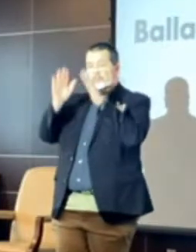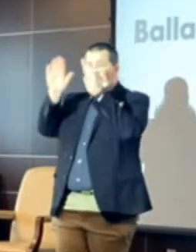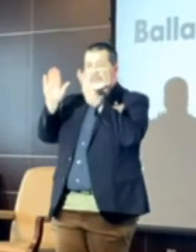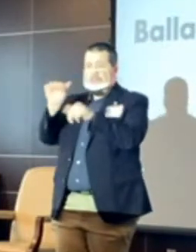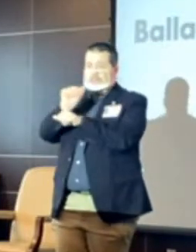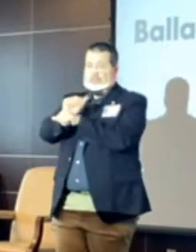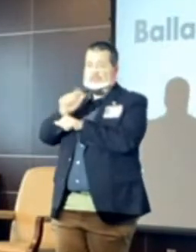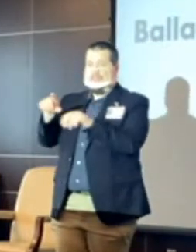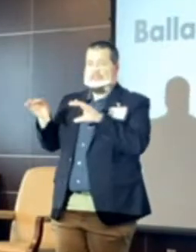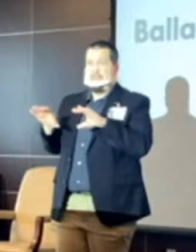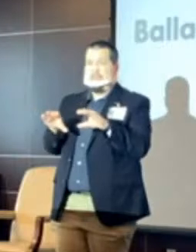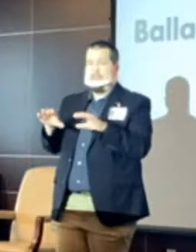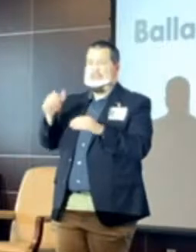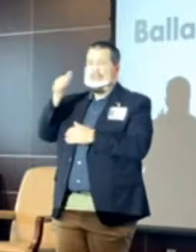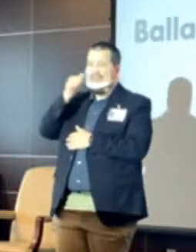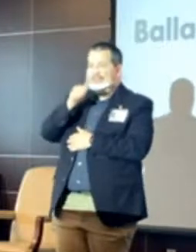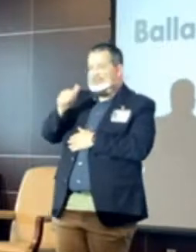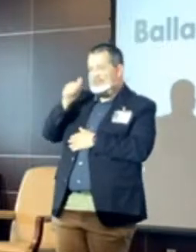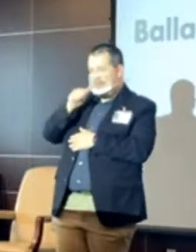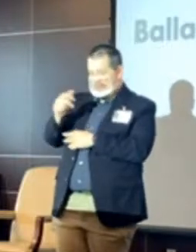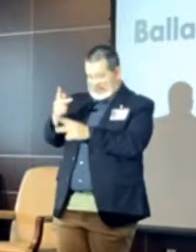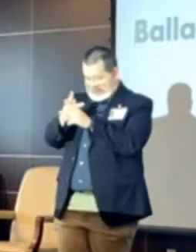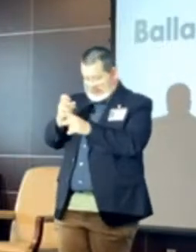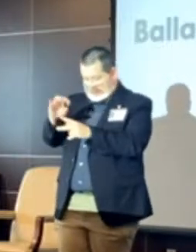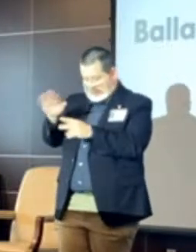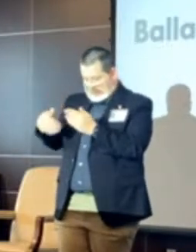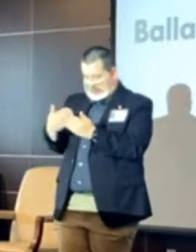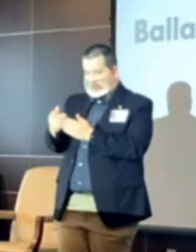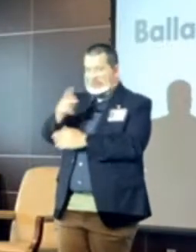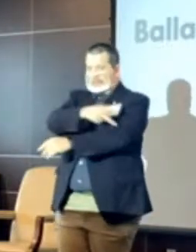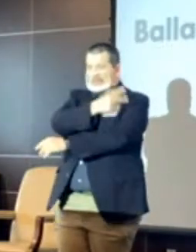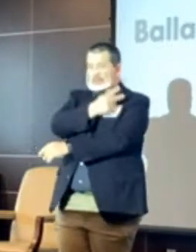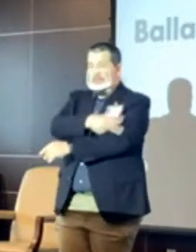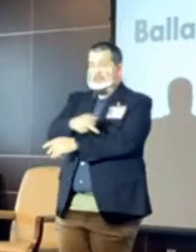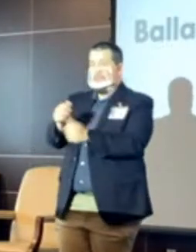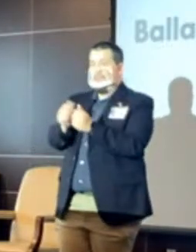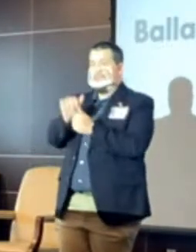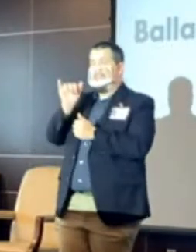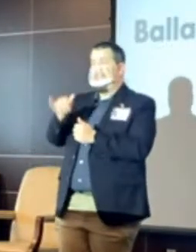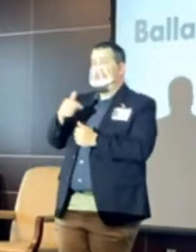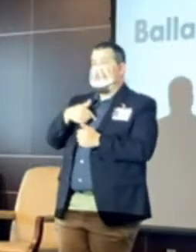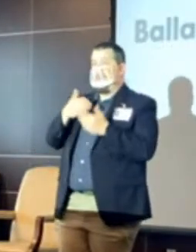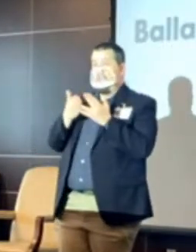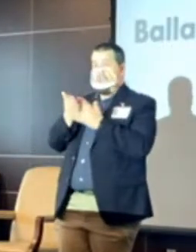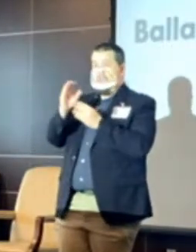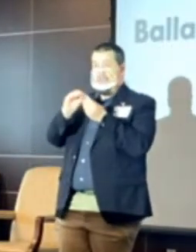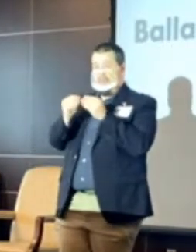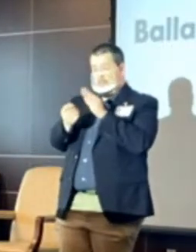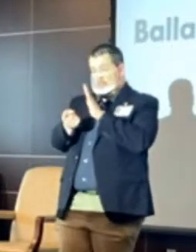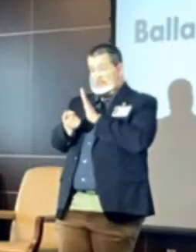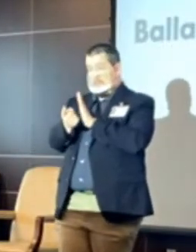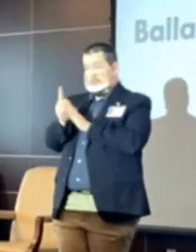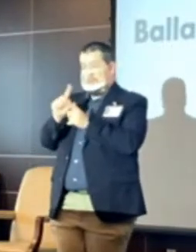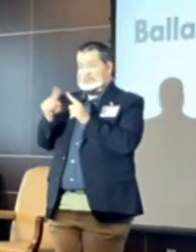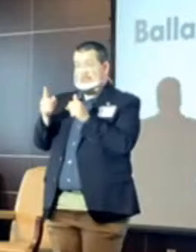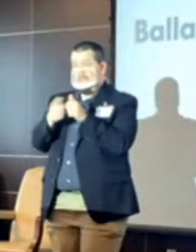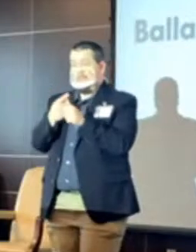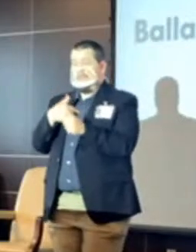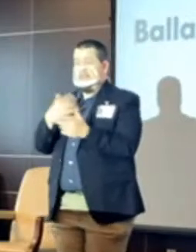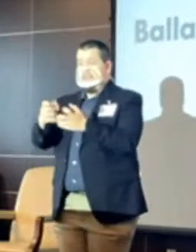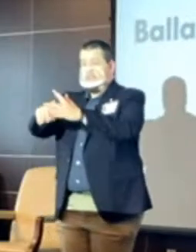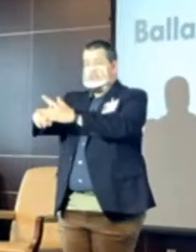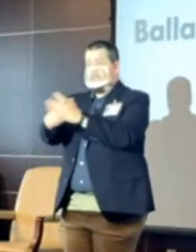work that they're doing every single day to take care of all our patients. And with that, I'll go through the numbers in just a moment, but first I want to